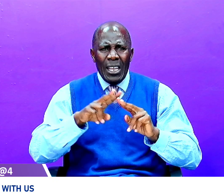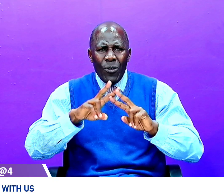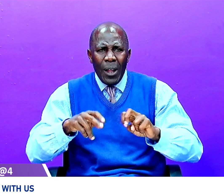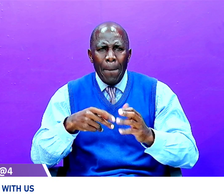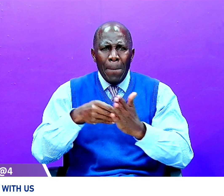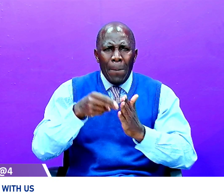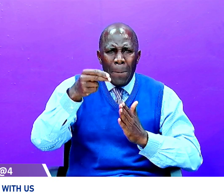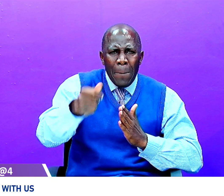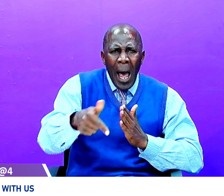is